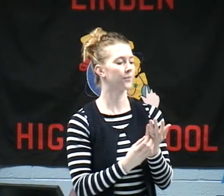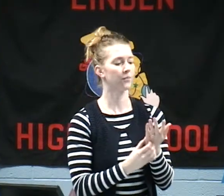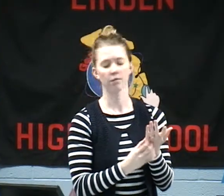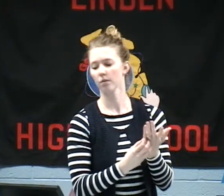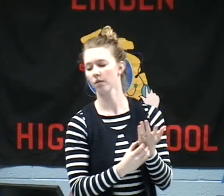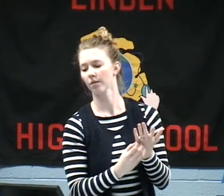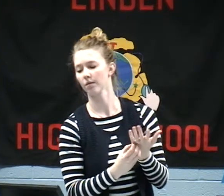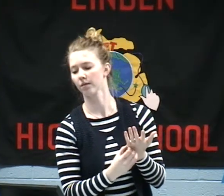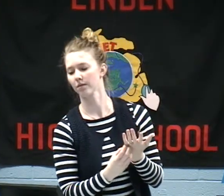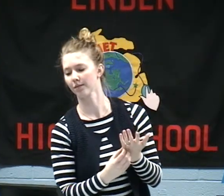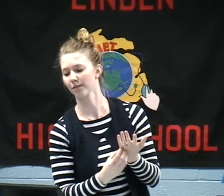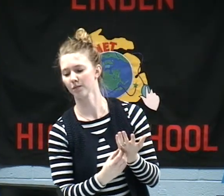Mm.